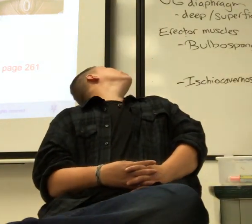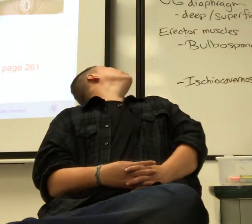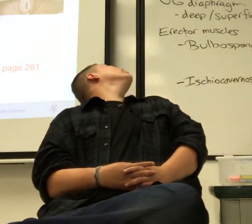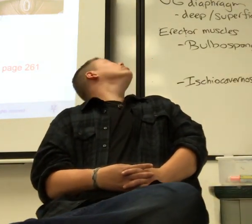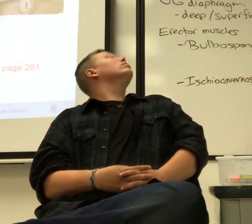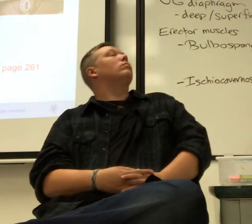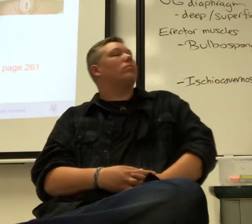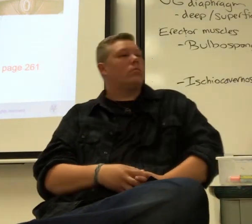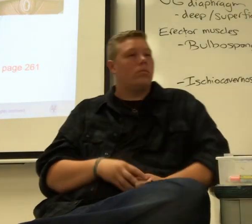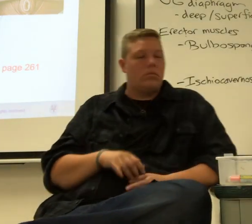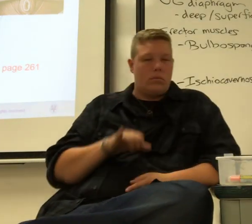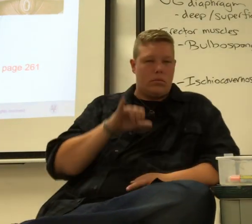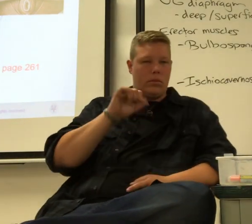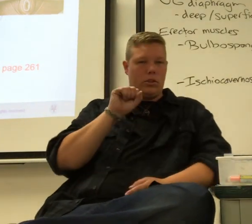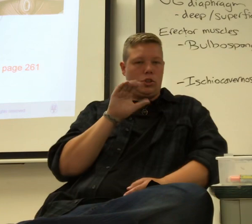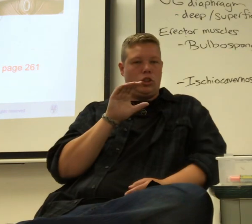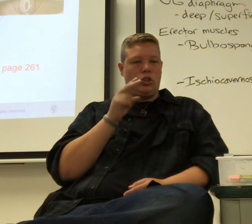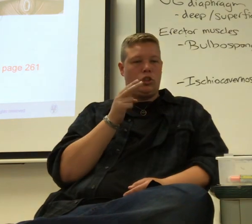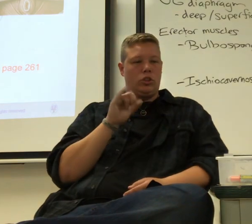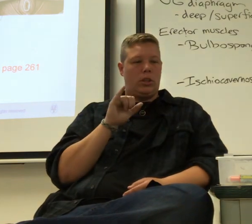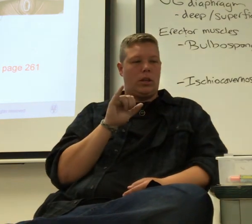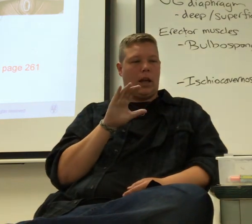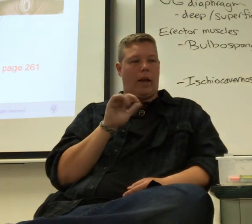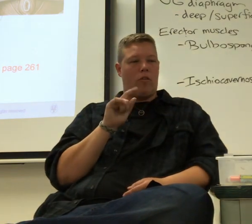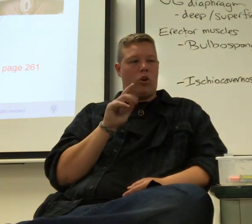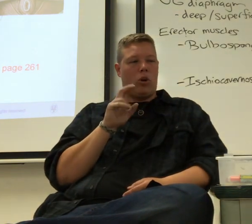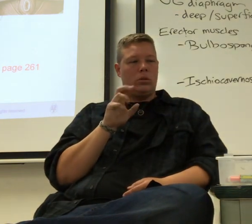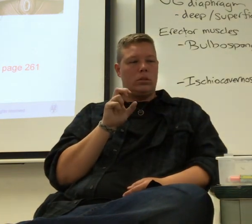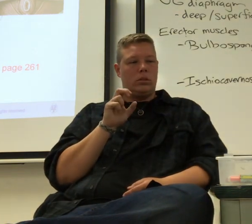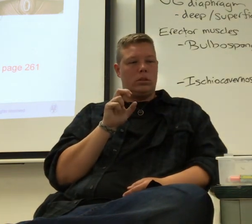covers crust of